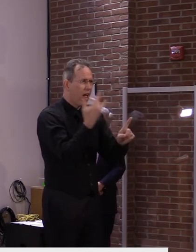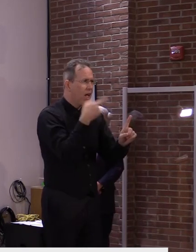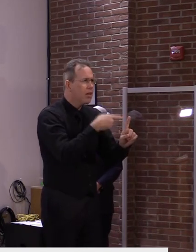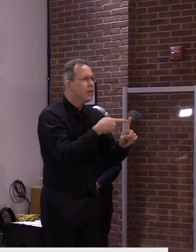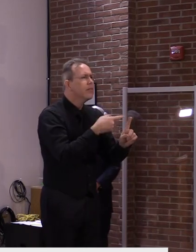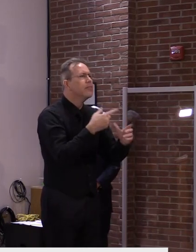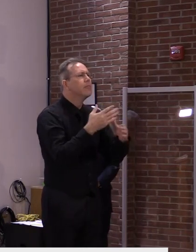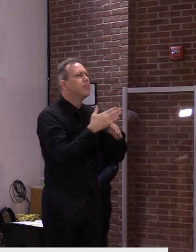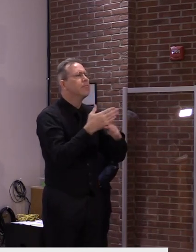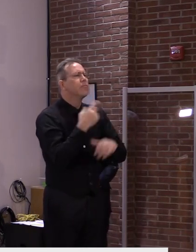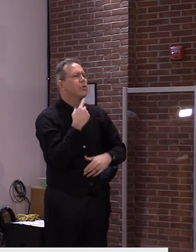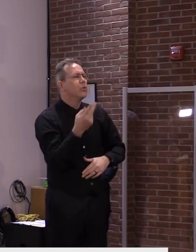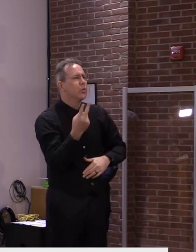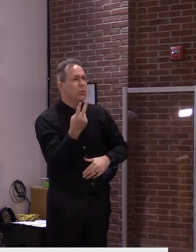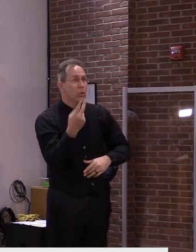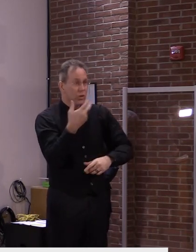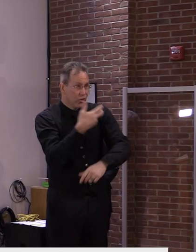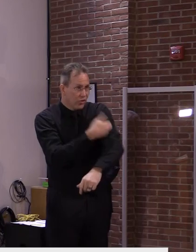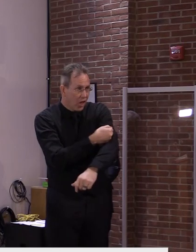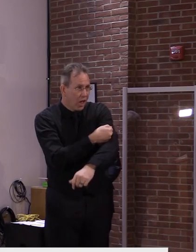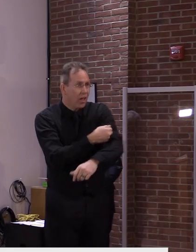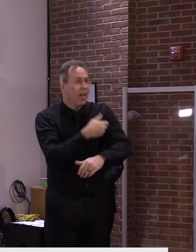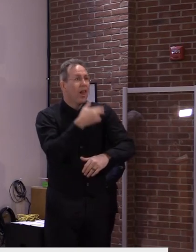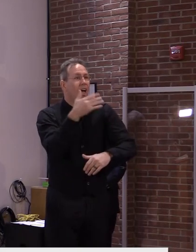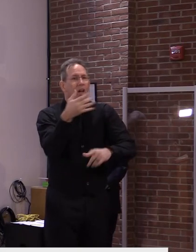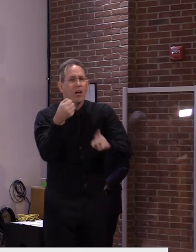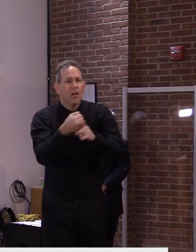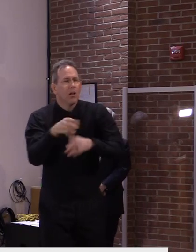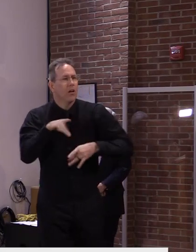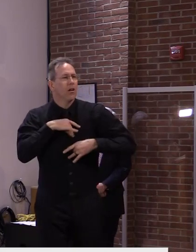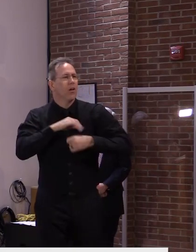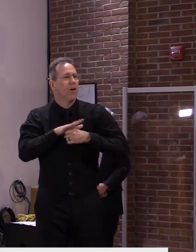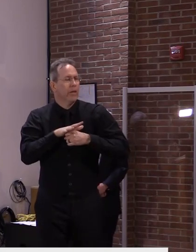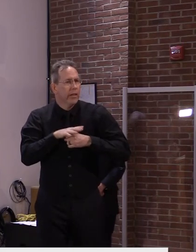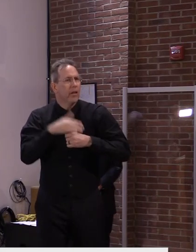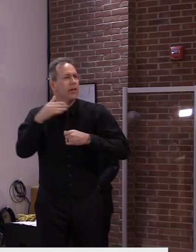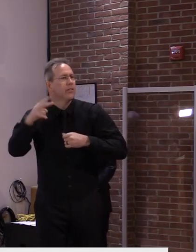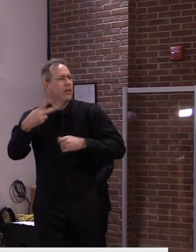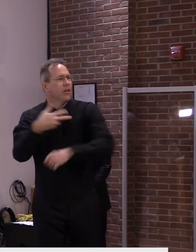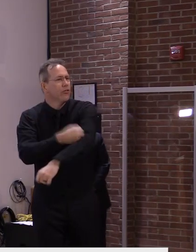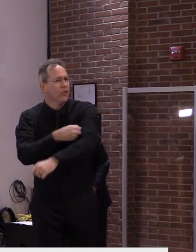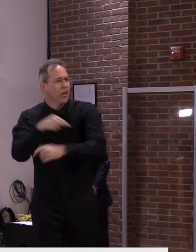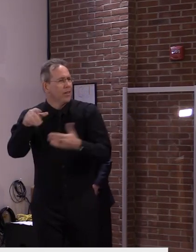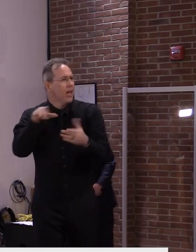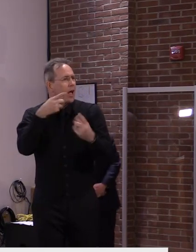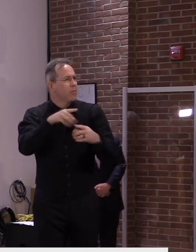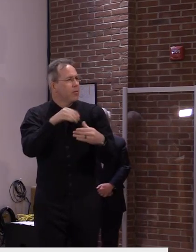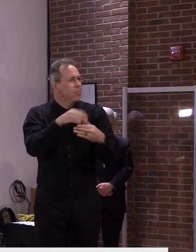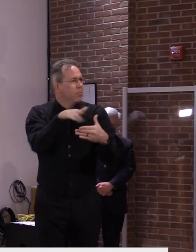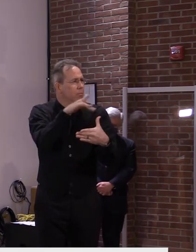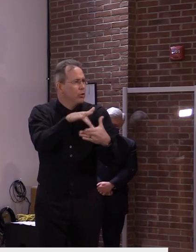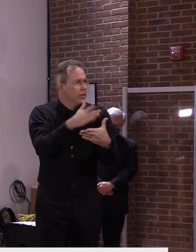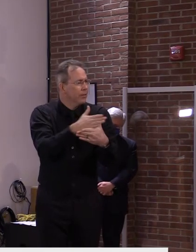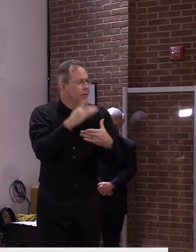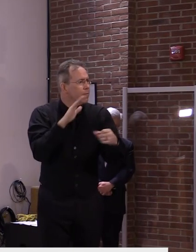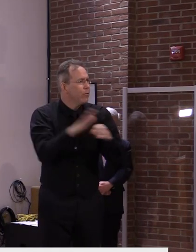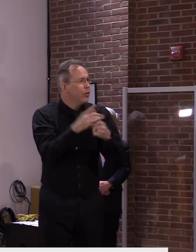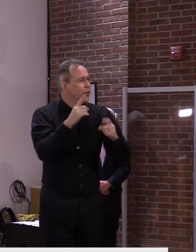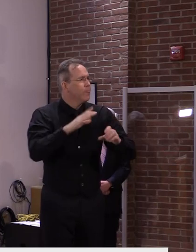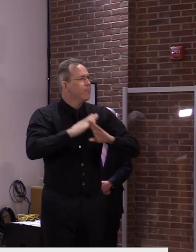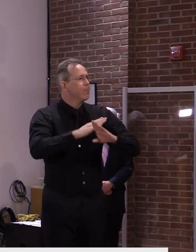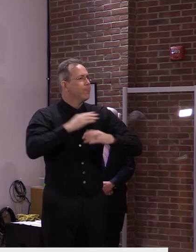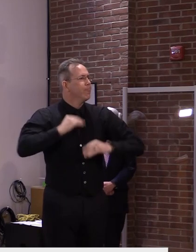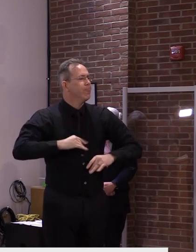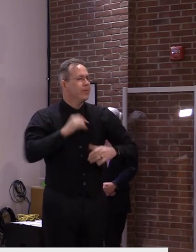mustered the complete immune response that we're looking for from a vaccine. So it's premature to really comment on any of those right